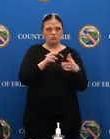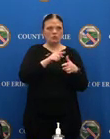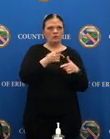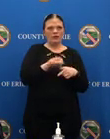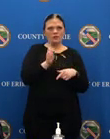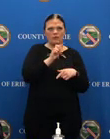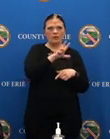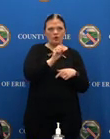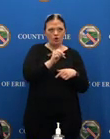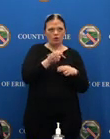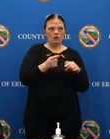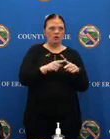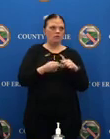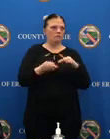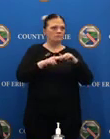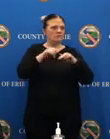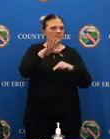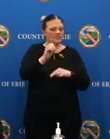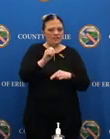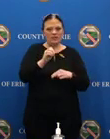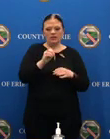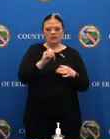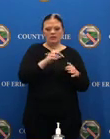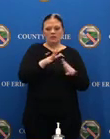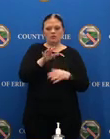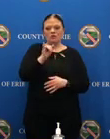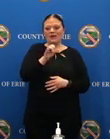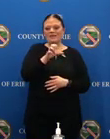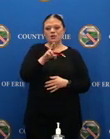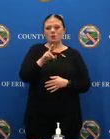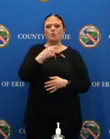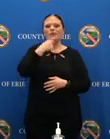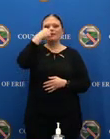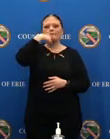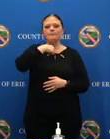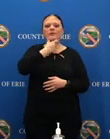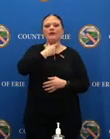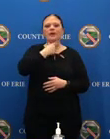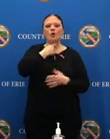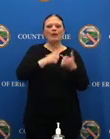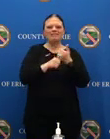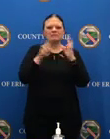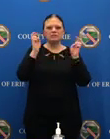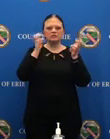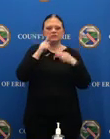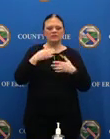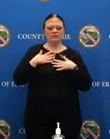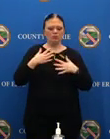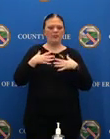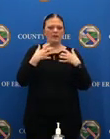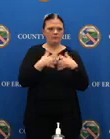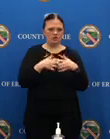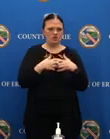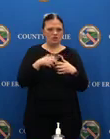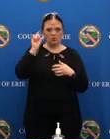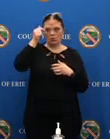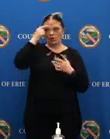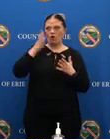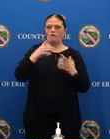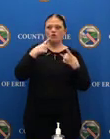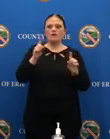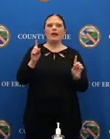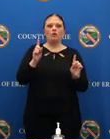50. That ICU airway assist also includes ventilators. There's a lot of discussion about what the governor announced earlier